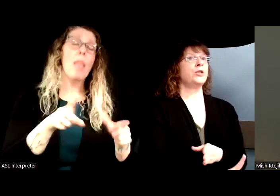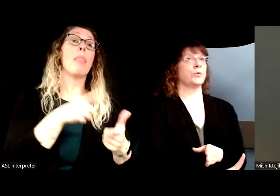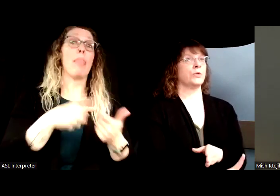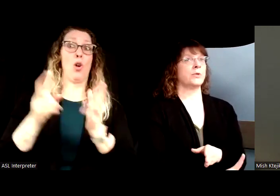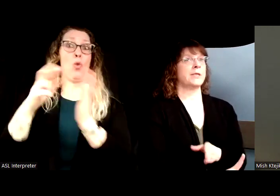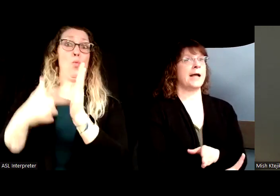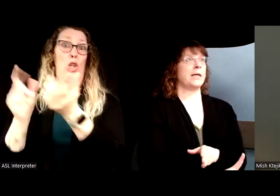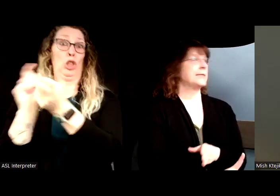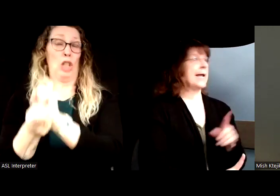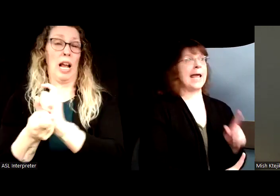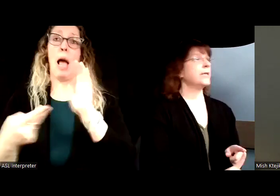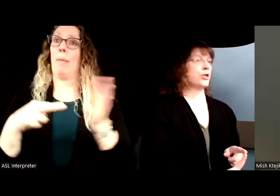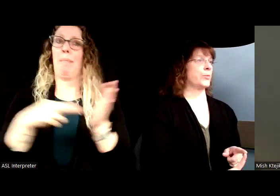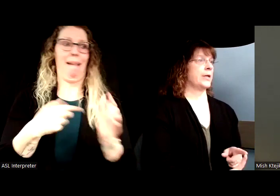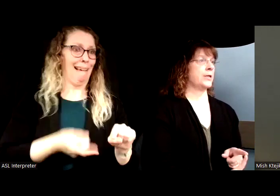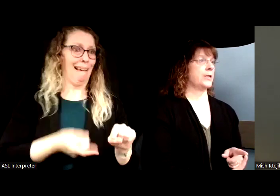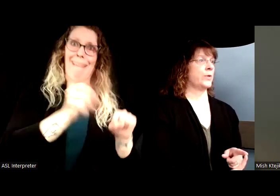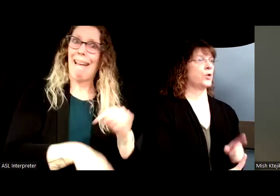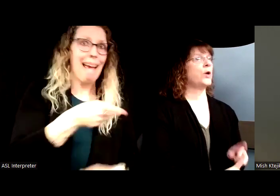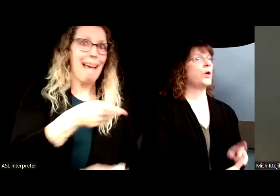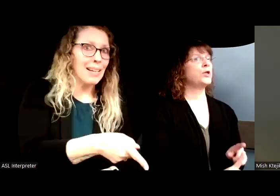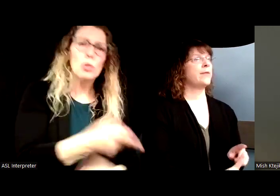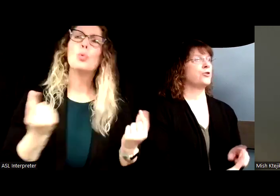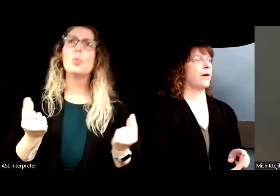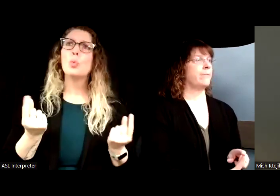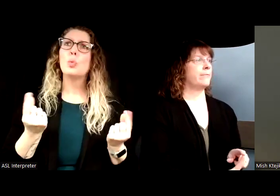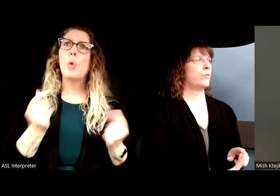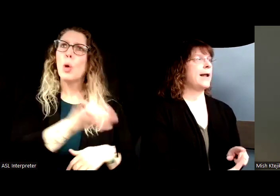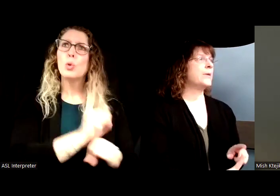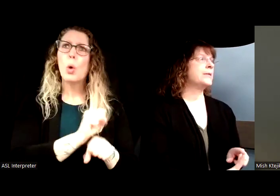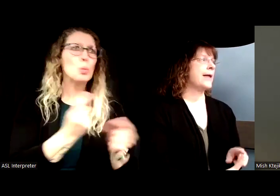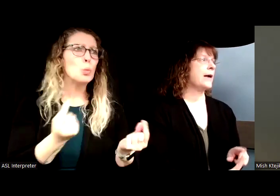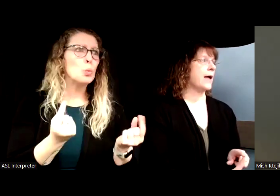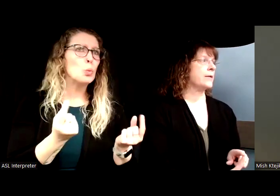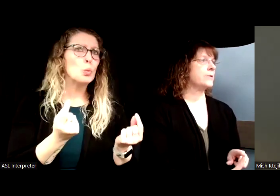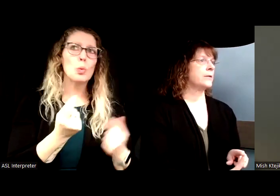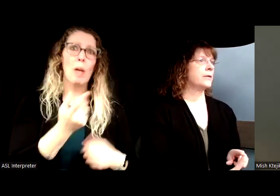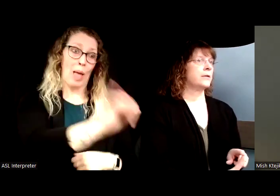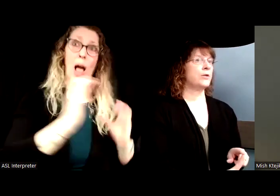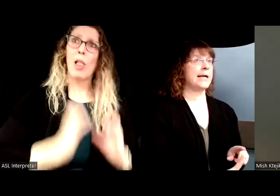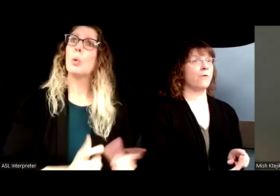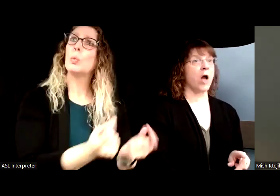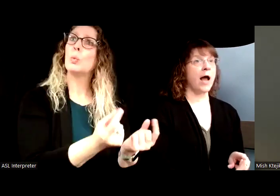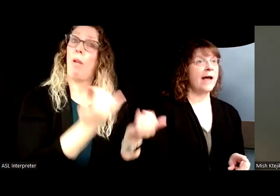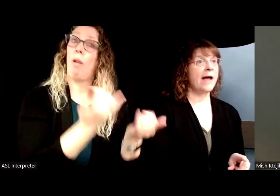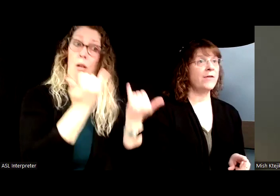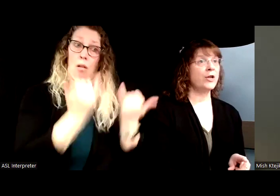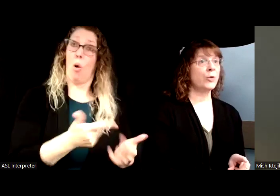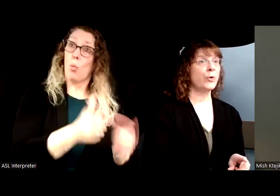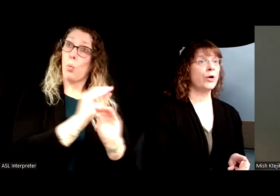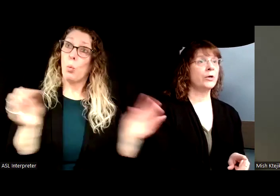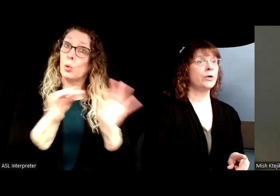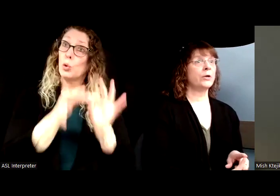we change the rules, that now means I can't interpret in that situation. What do I do with that job? What happens to that client? Do they now not have